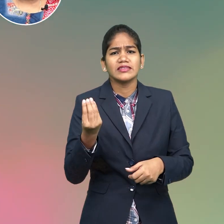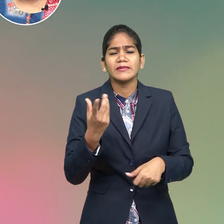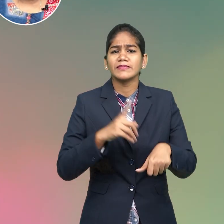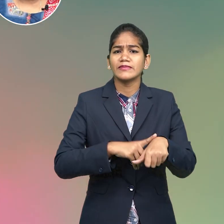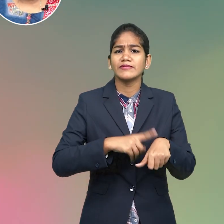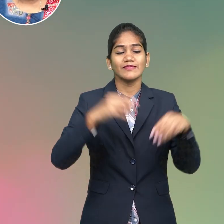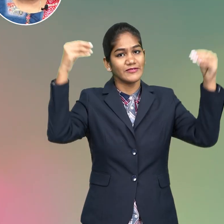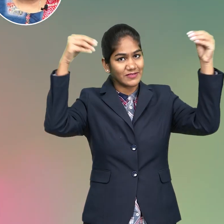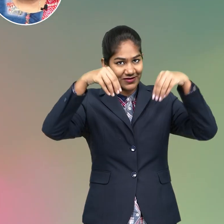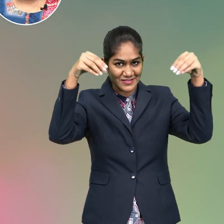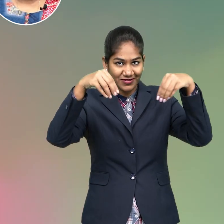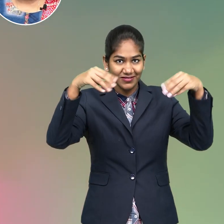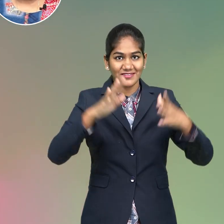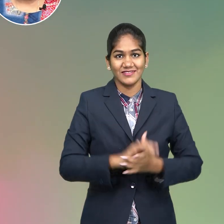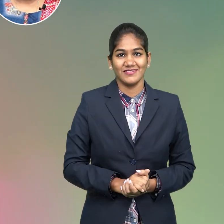rainy.